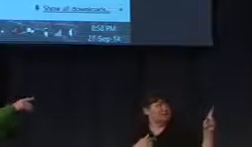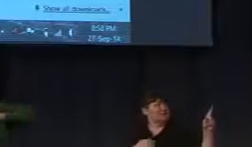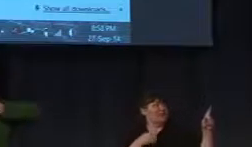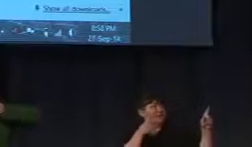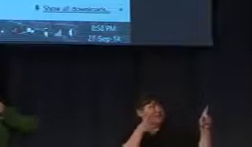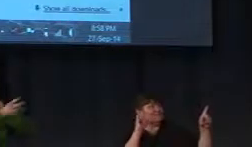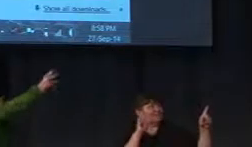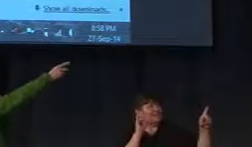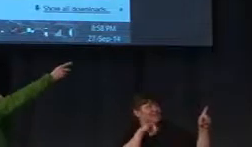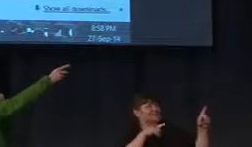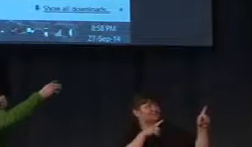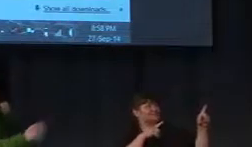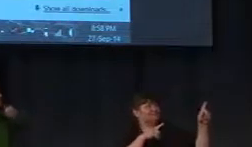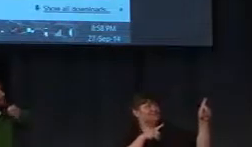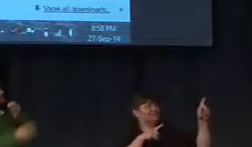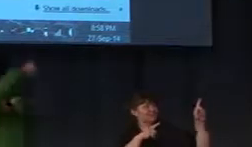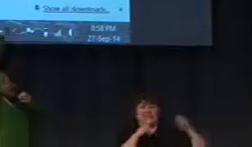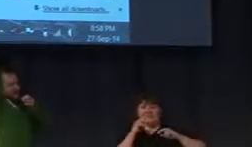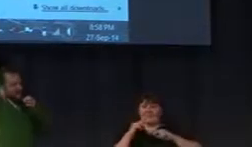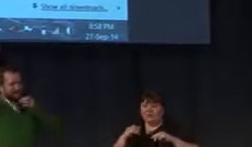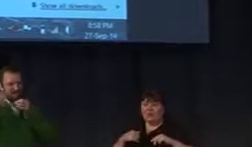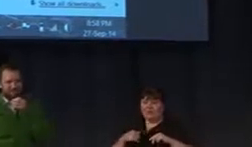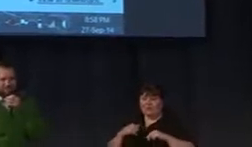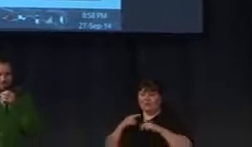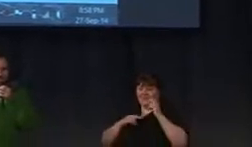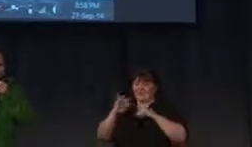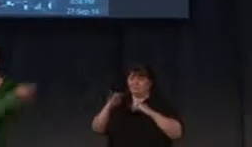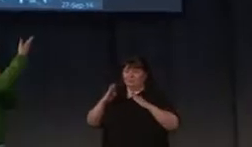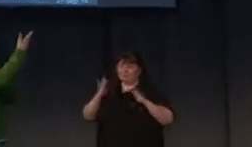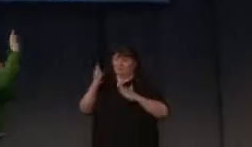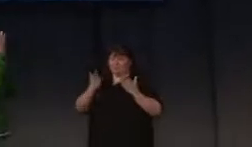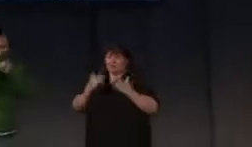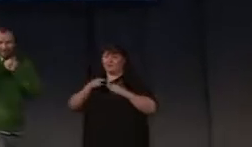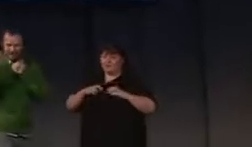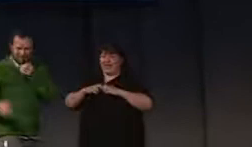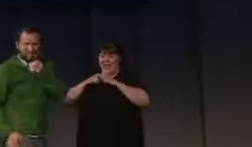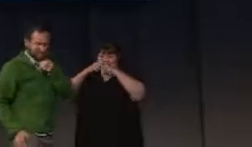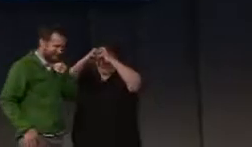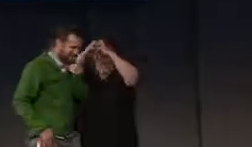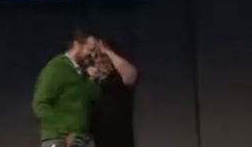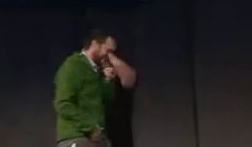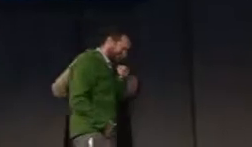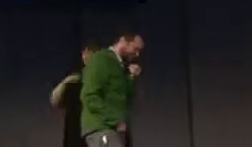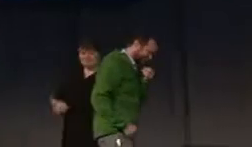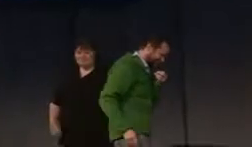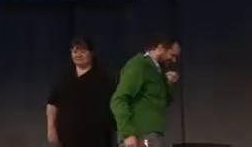like this, you know, if you put this music, you will get like a, you understand, you got it, no?